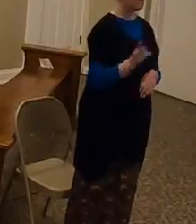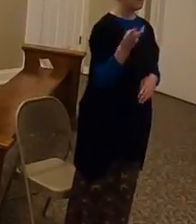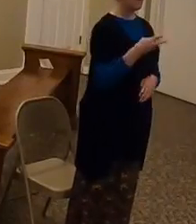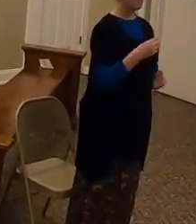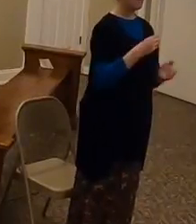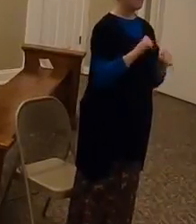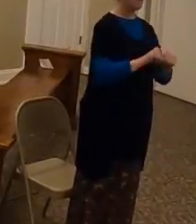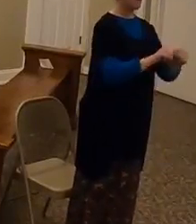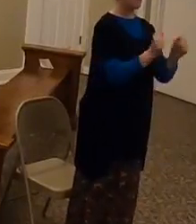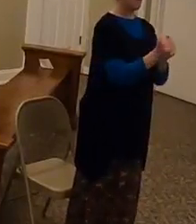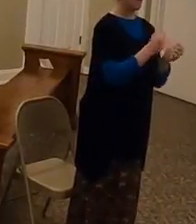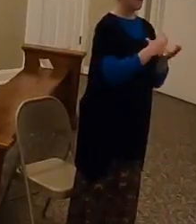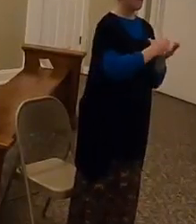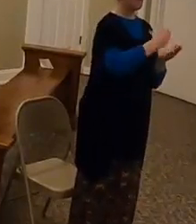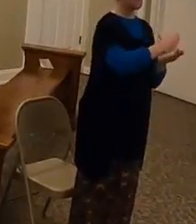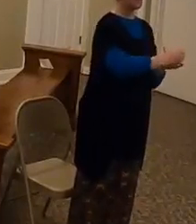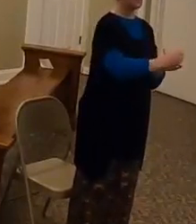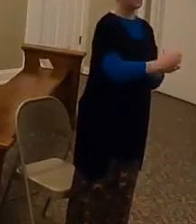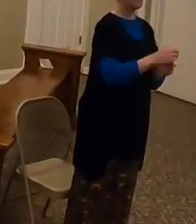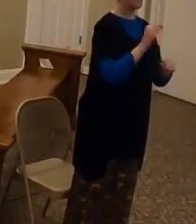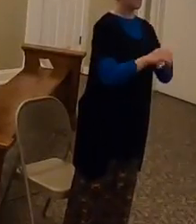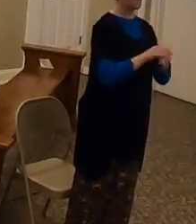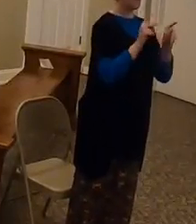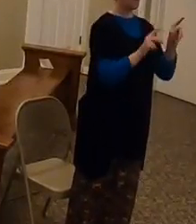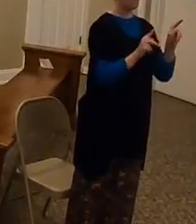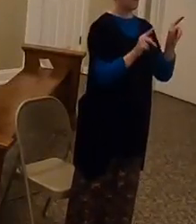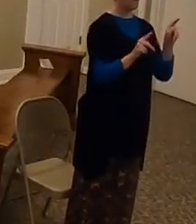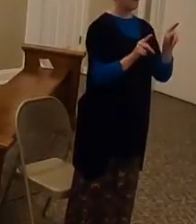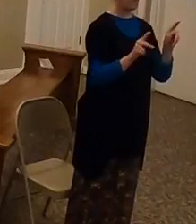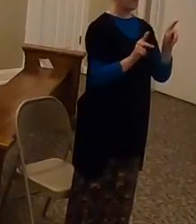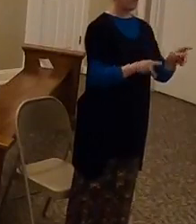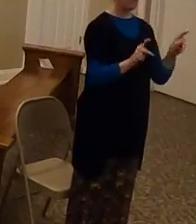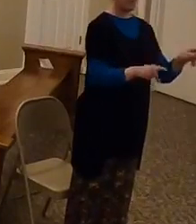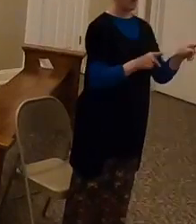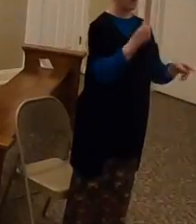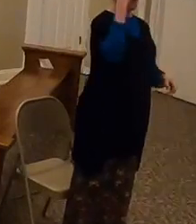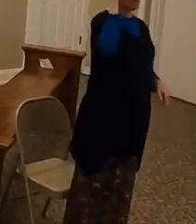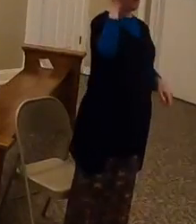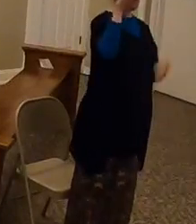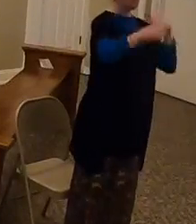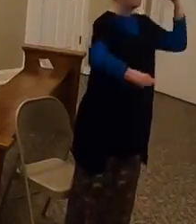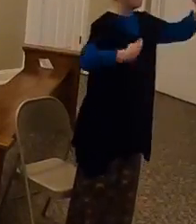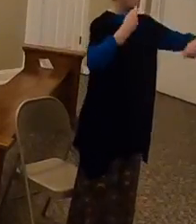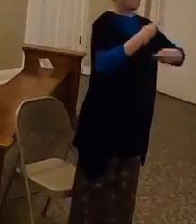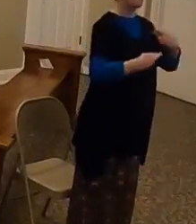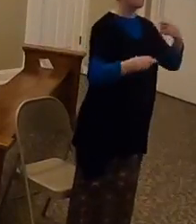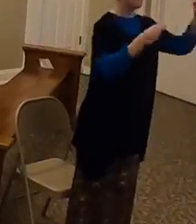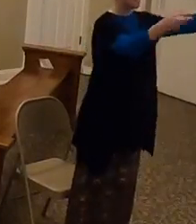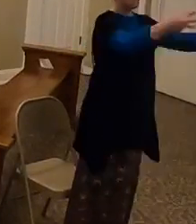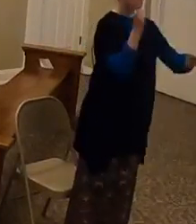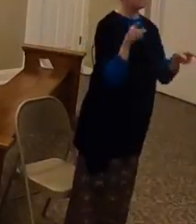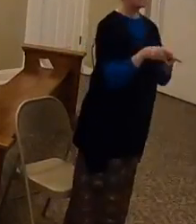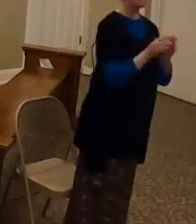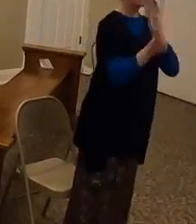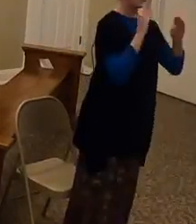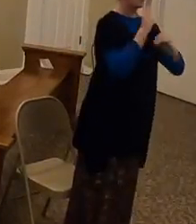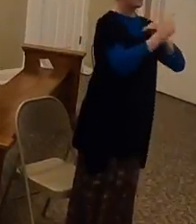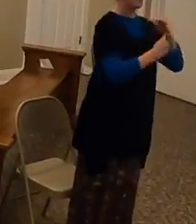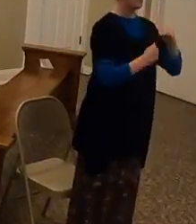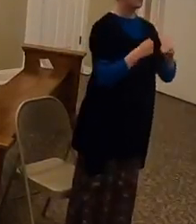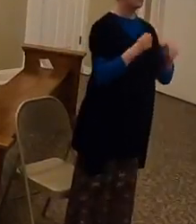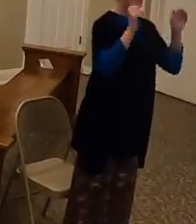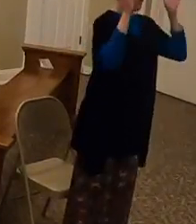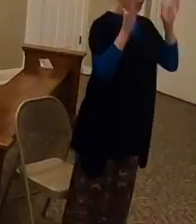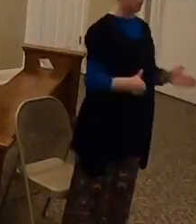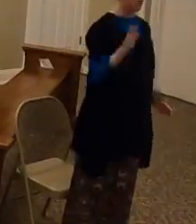just going to continue on with our lesson on preparing for revival. Hallelujah. Amen. We're still talking about